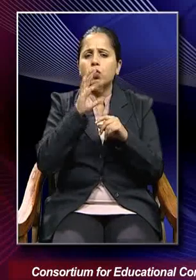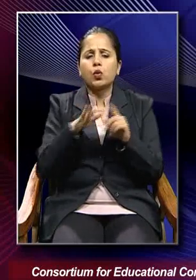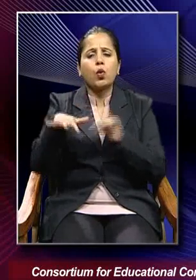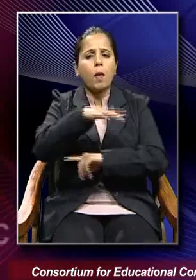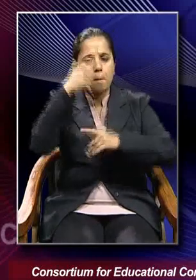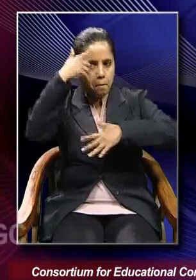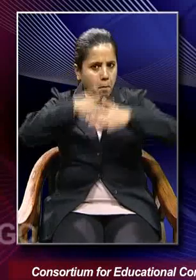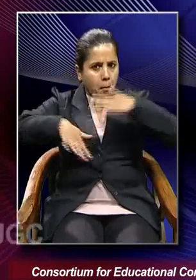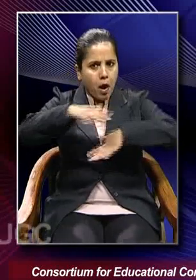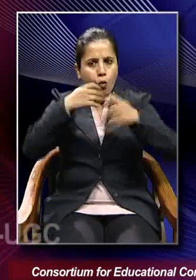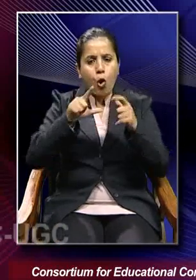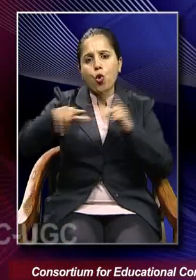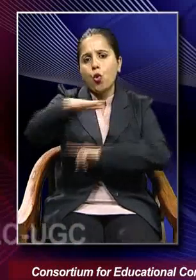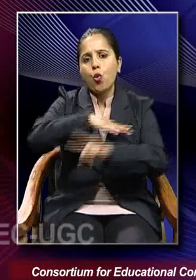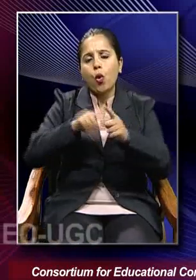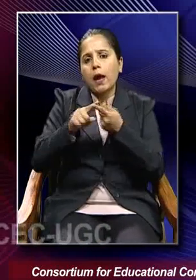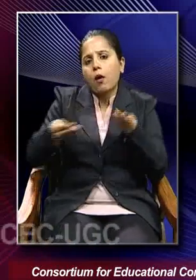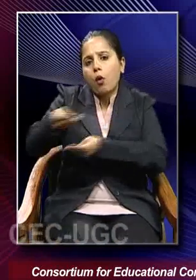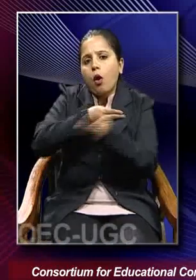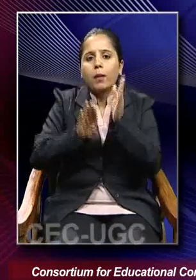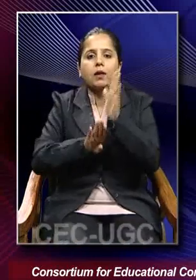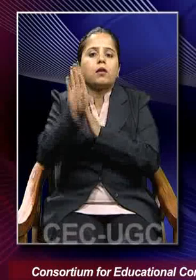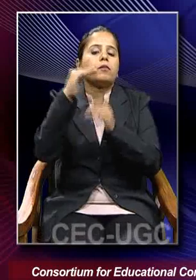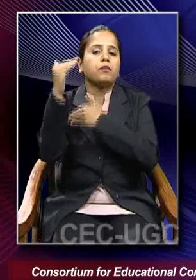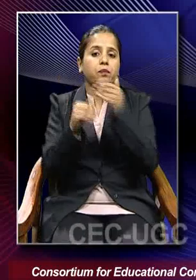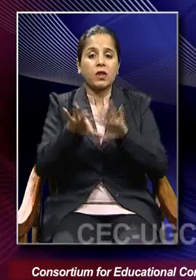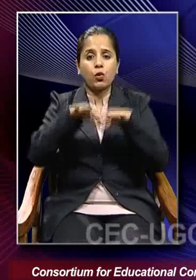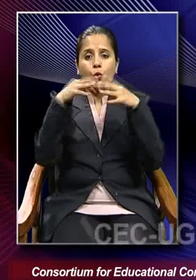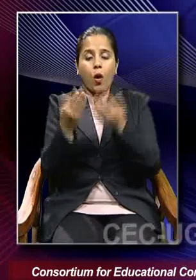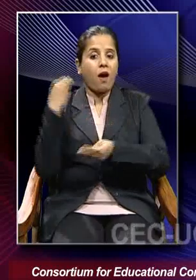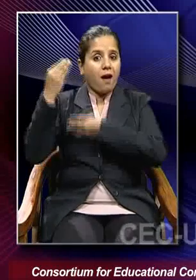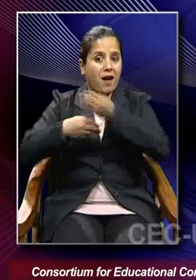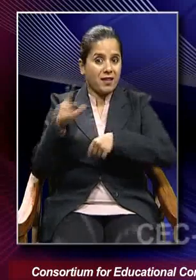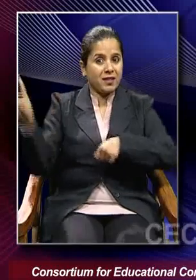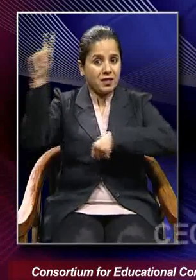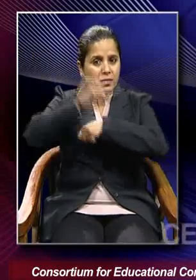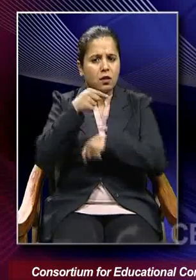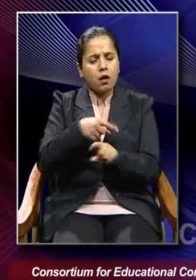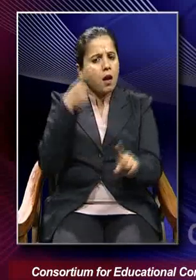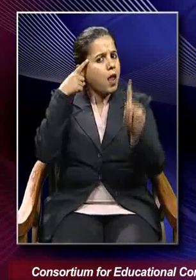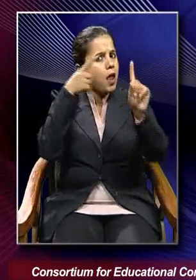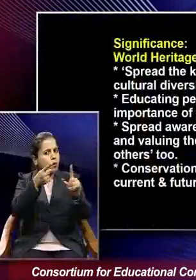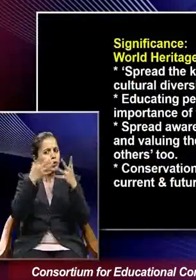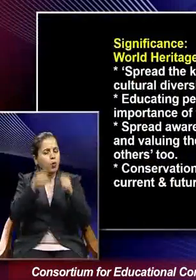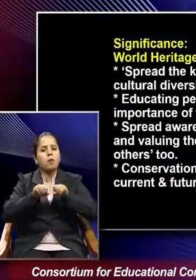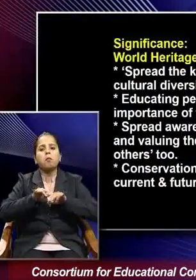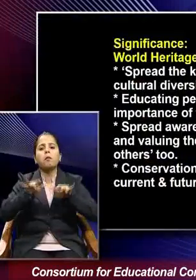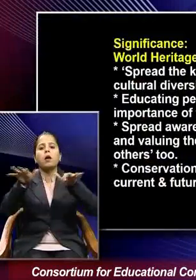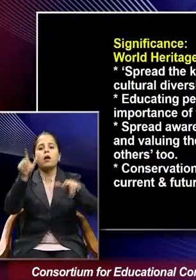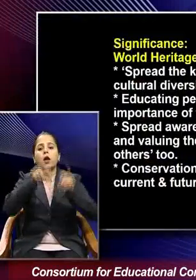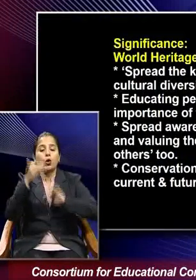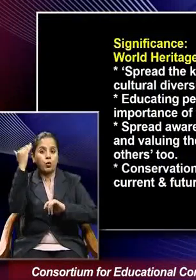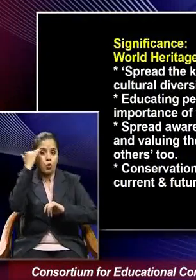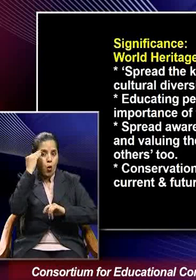planning, local economic development. The World Heritage Day, it aims to spread the knowledge